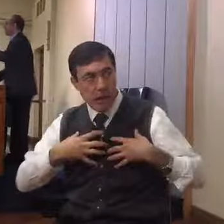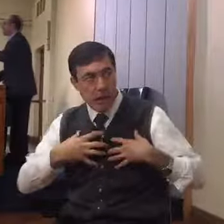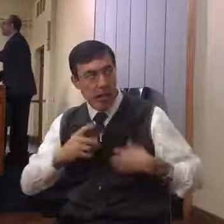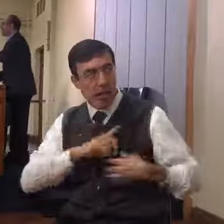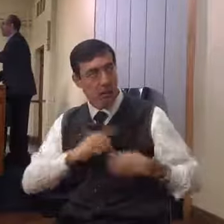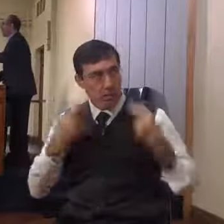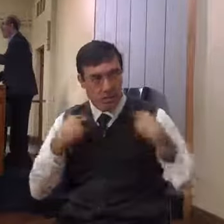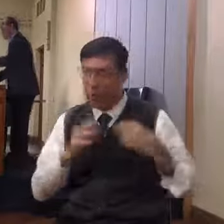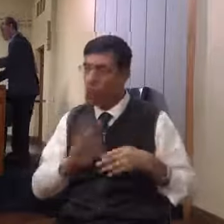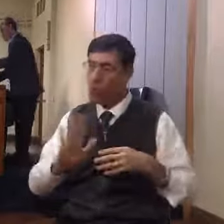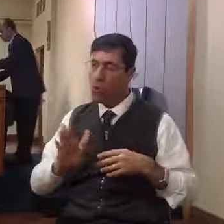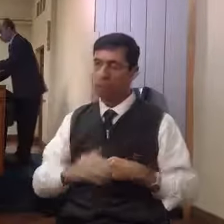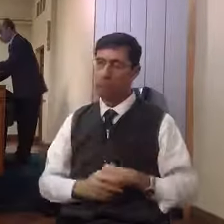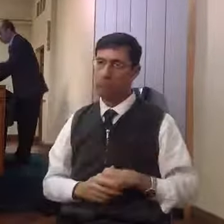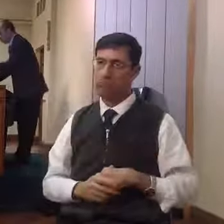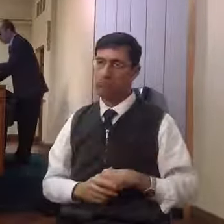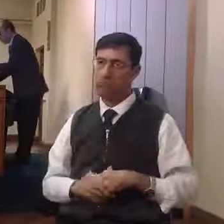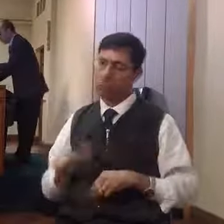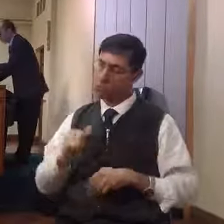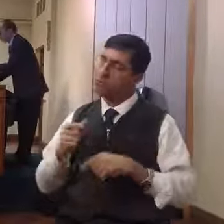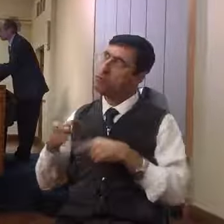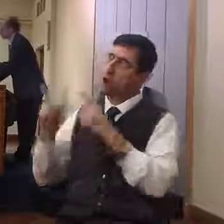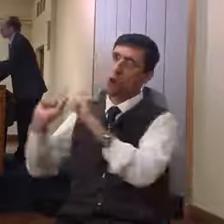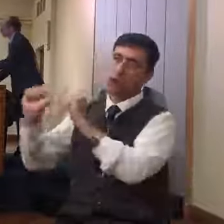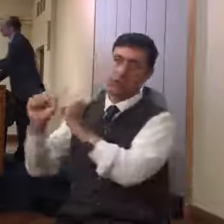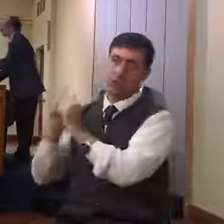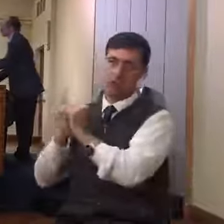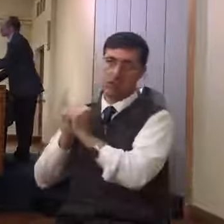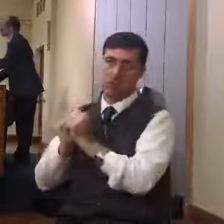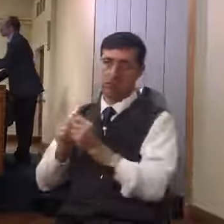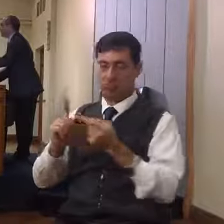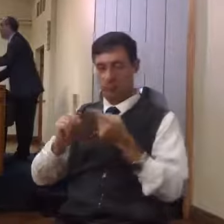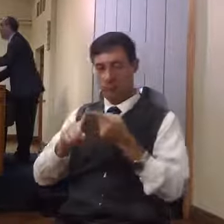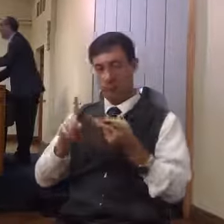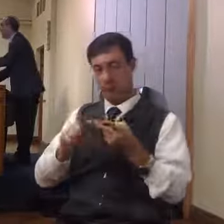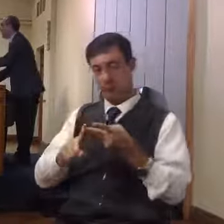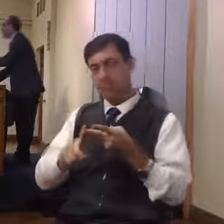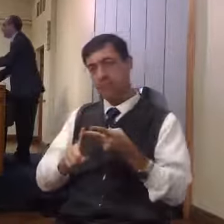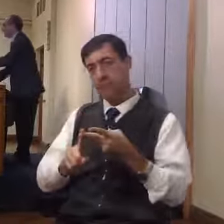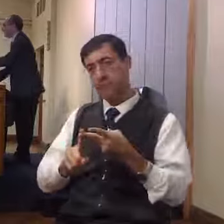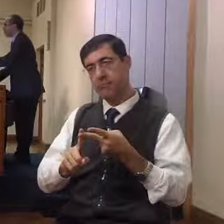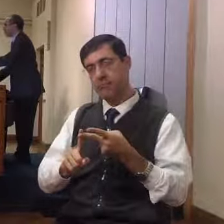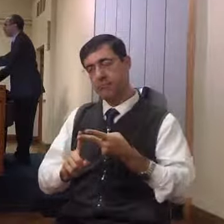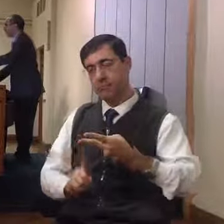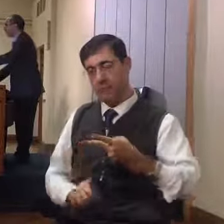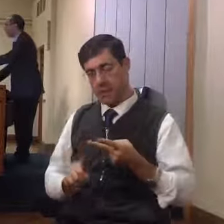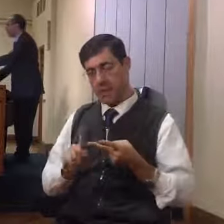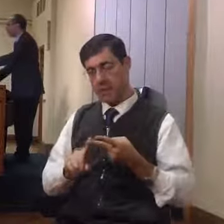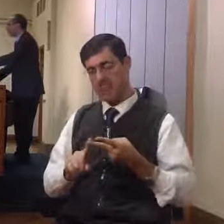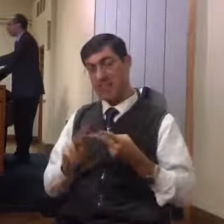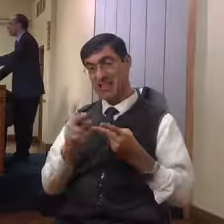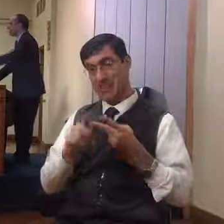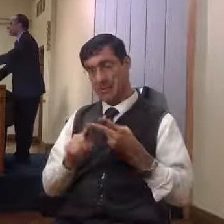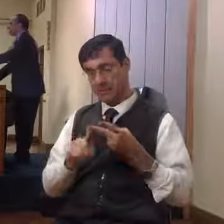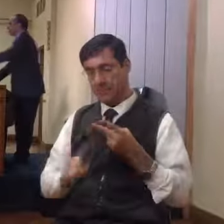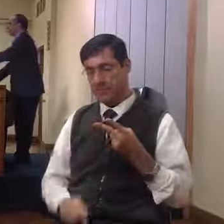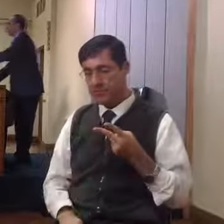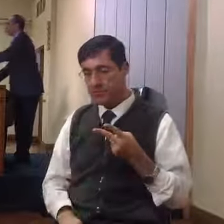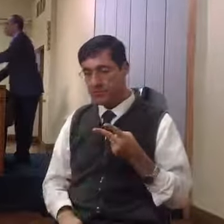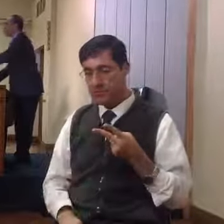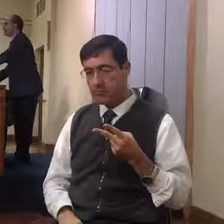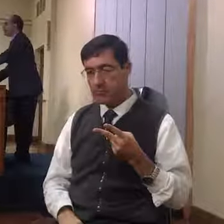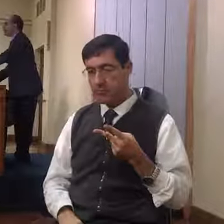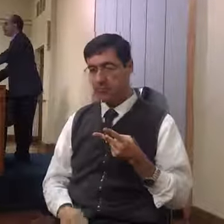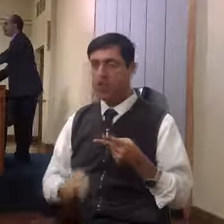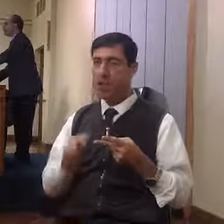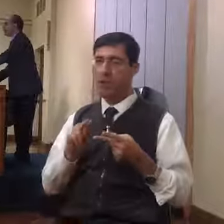And second, verse 14, verse 15, and verse 19. The verses are in front of you, so I won't comment. In those